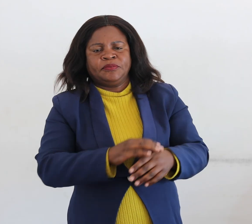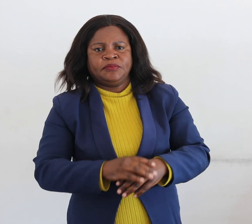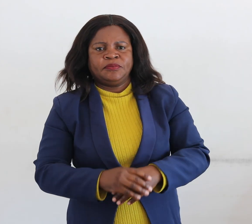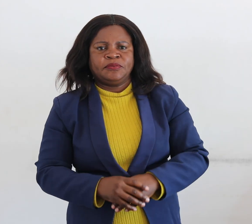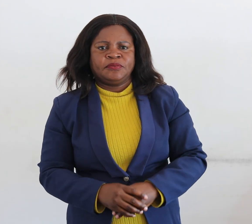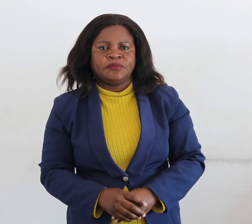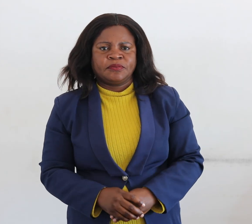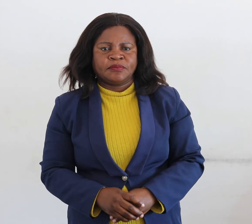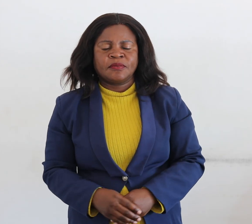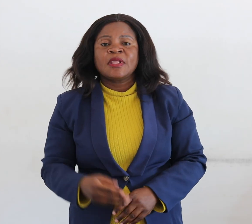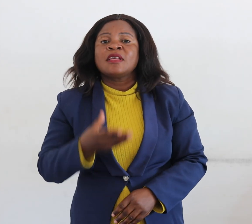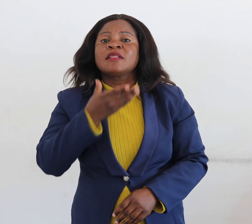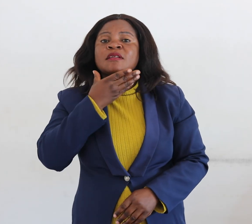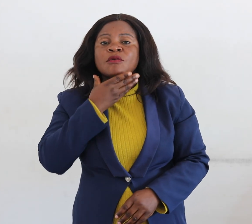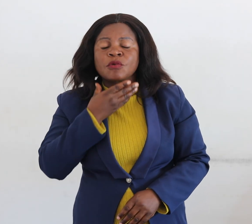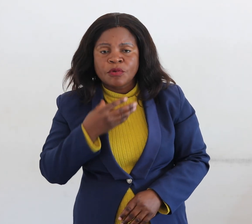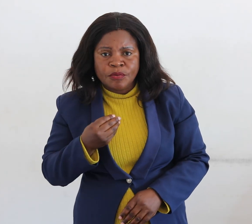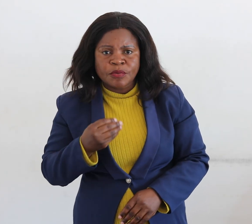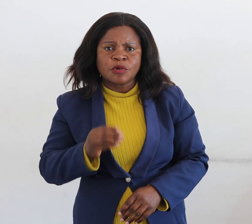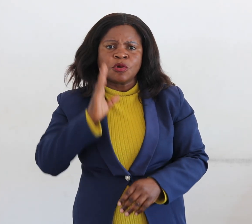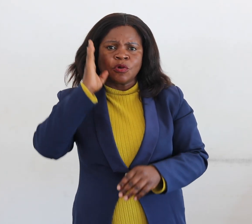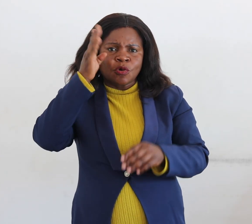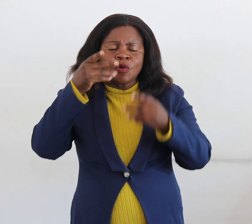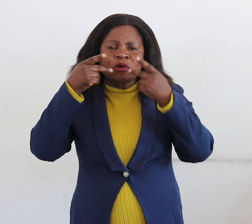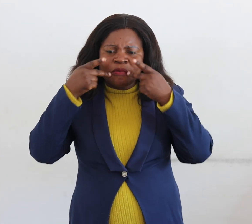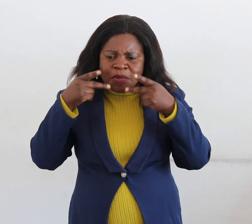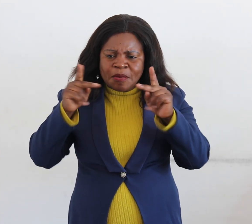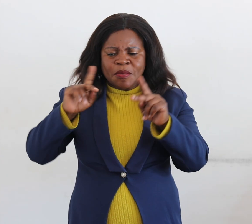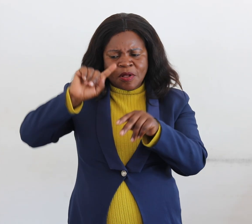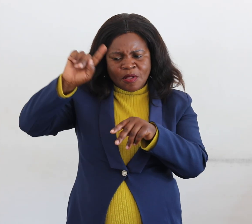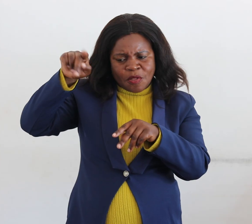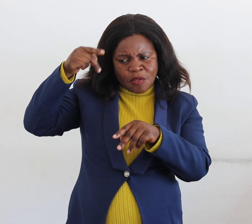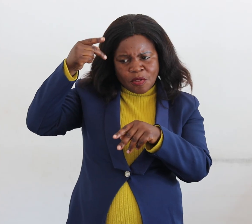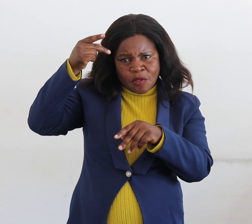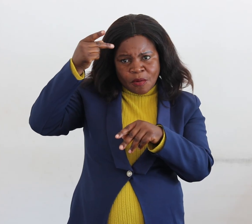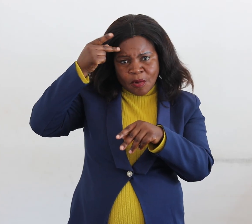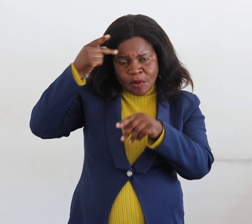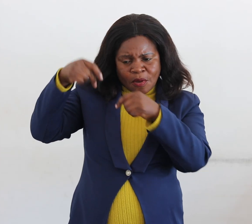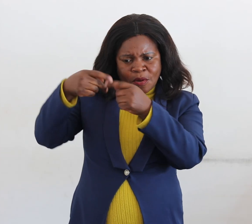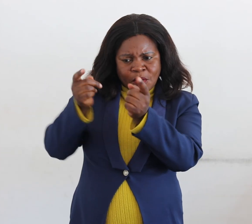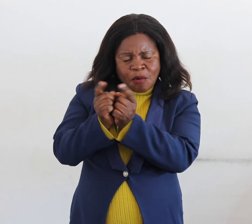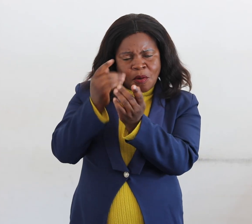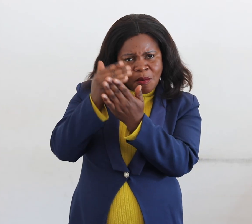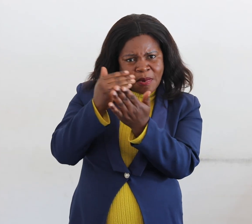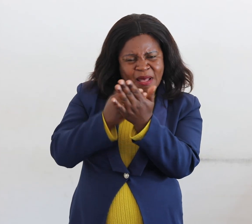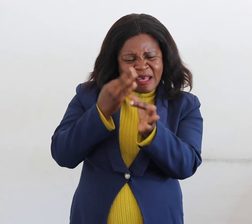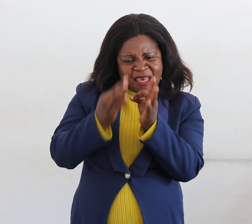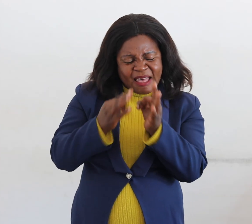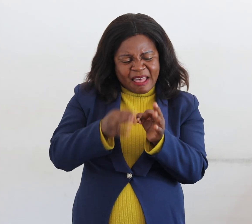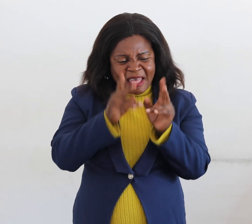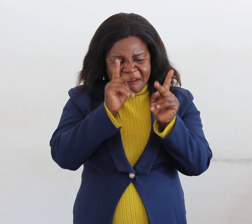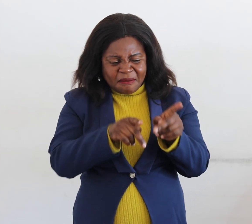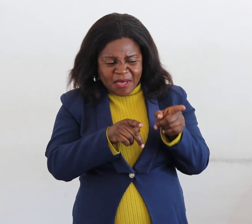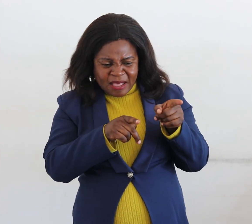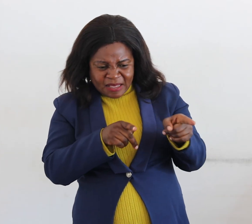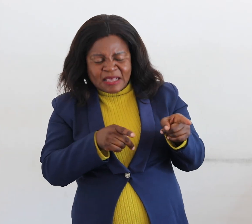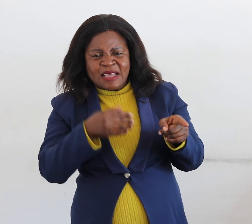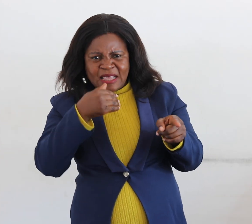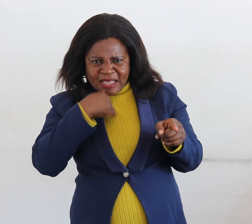The Commission will publish the party list only if the candidates meet the legal requirements